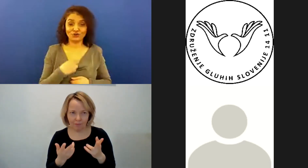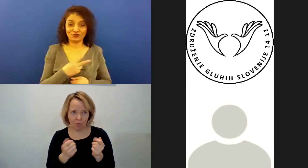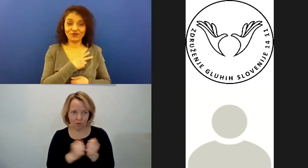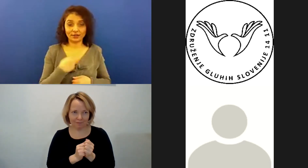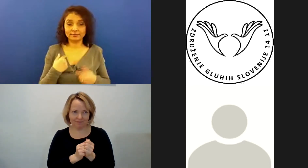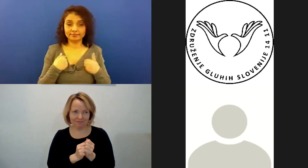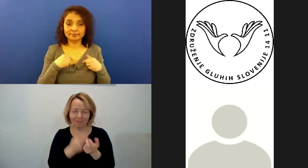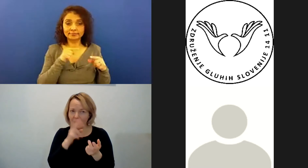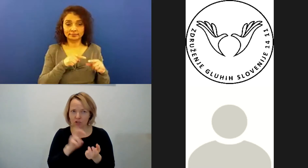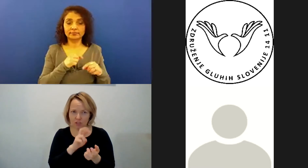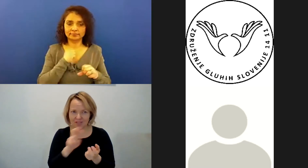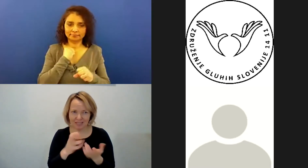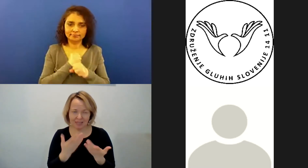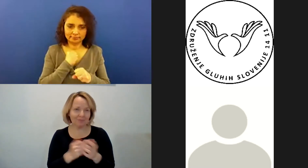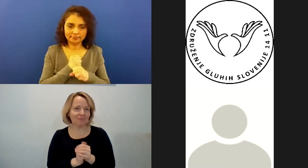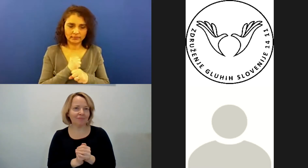Switzerland.